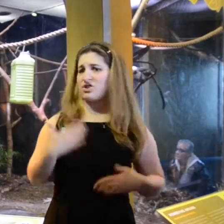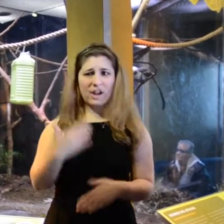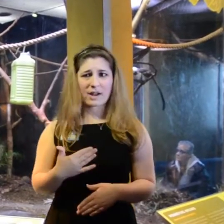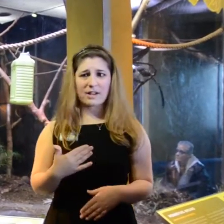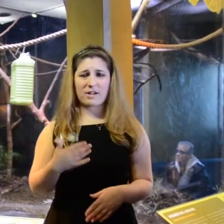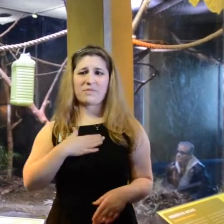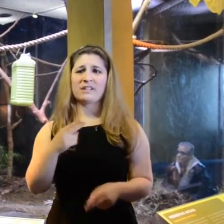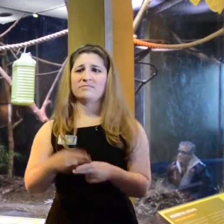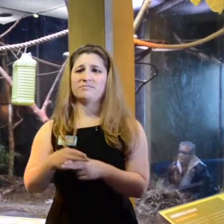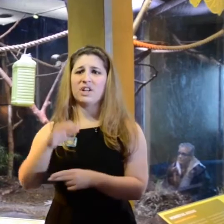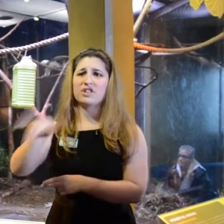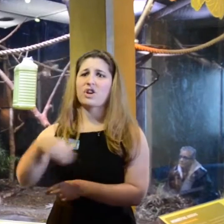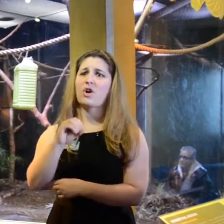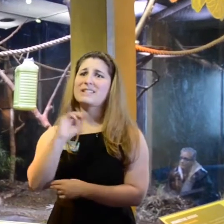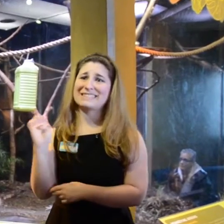my name is Joe.